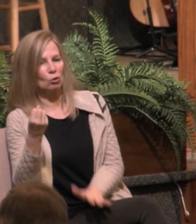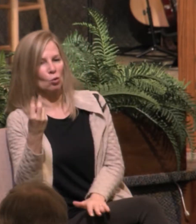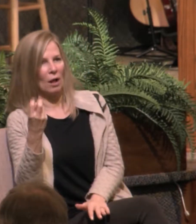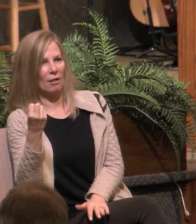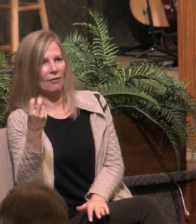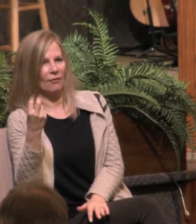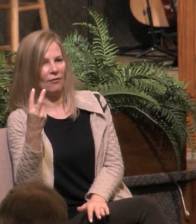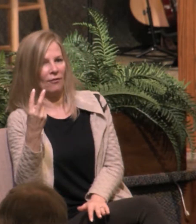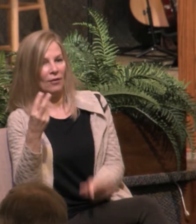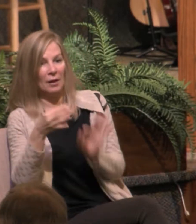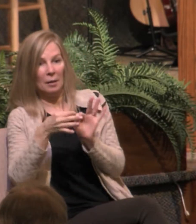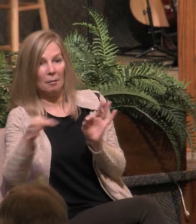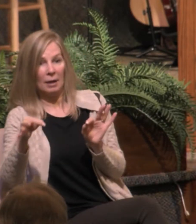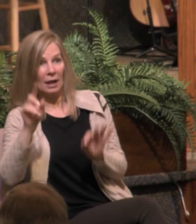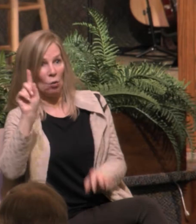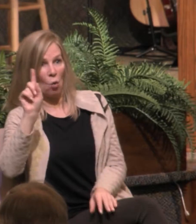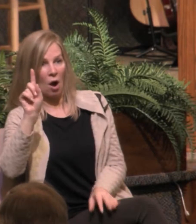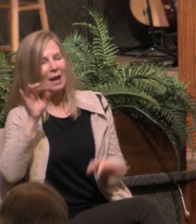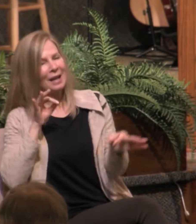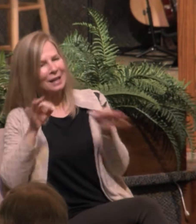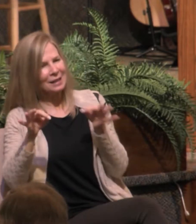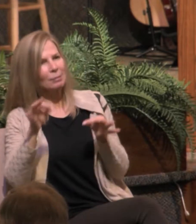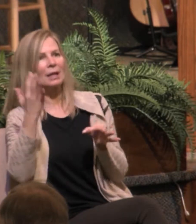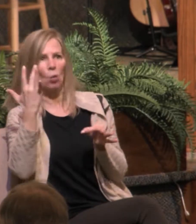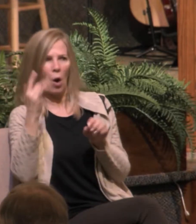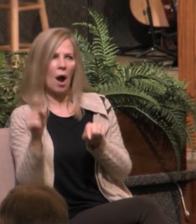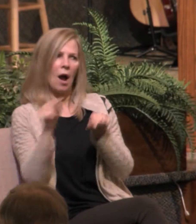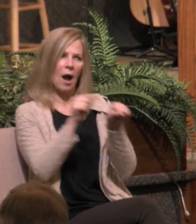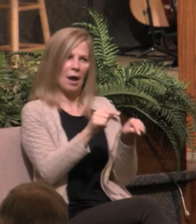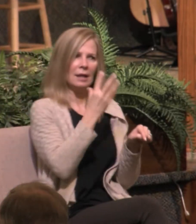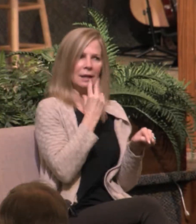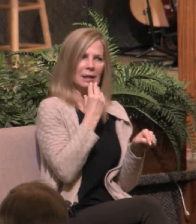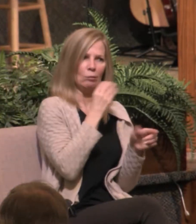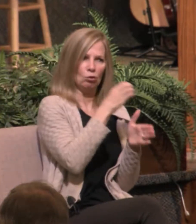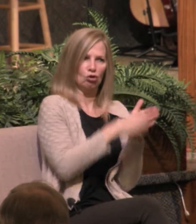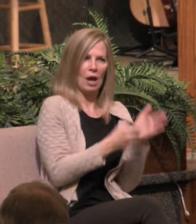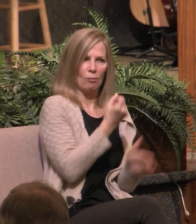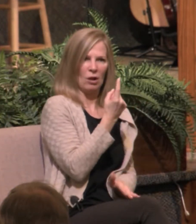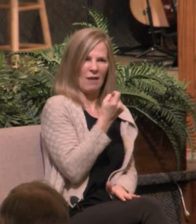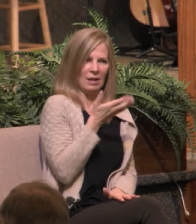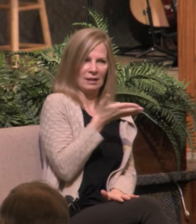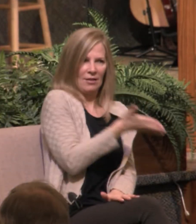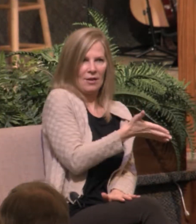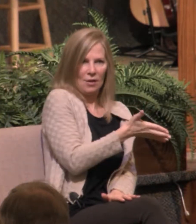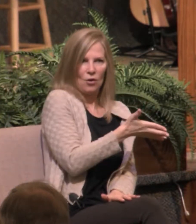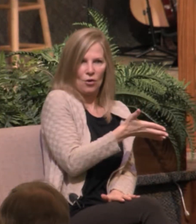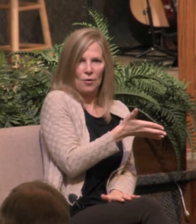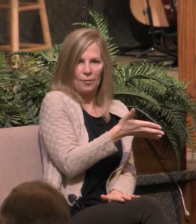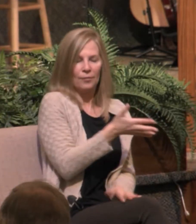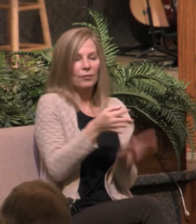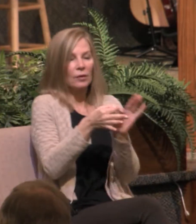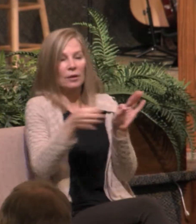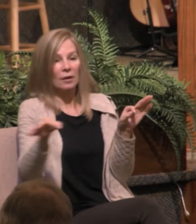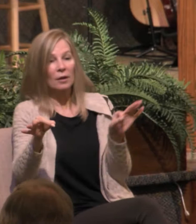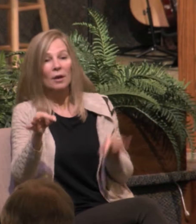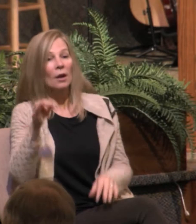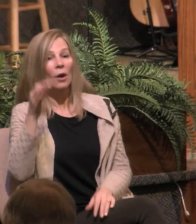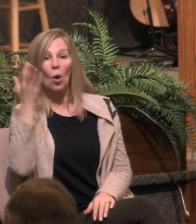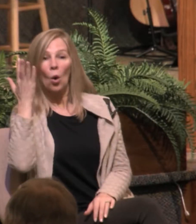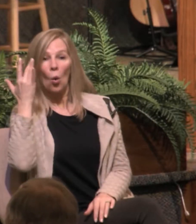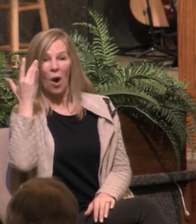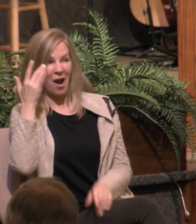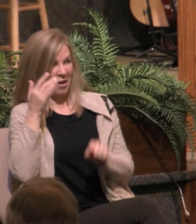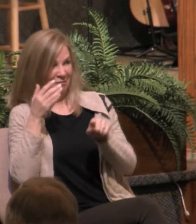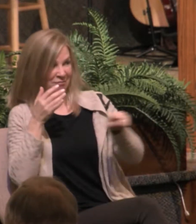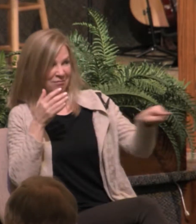chapter 12, beginning at verse 1, explains why Hebrews 11 and everybody in it is in the Bible. Therefore, since we have so great a